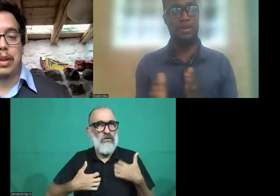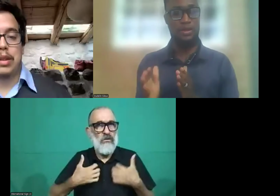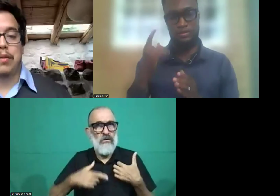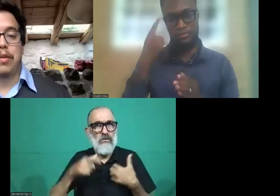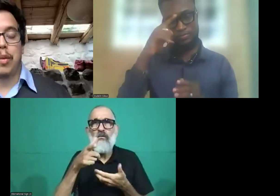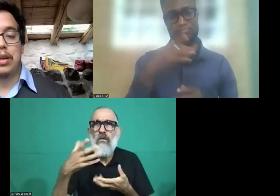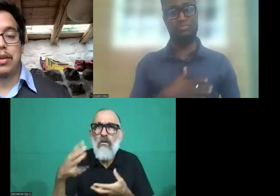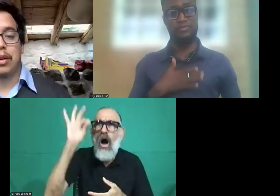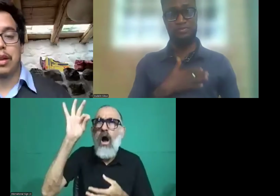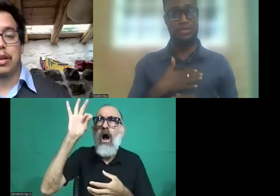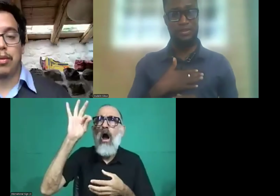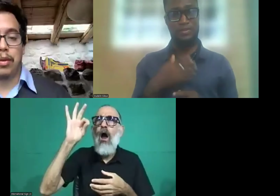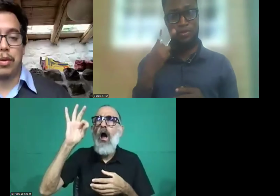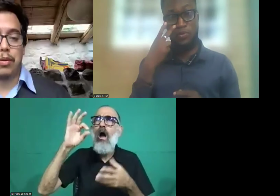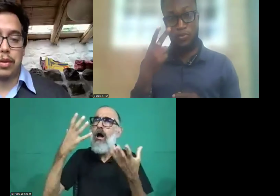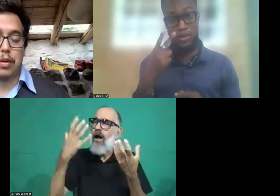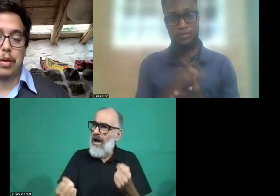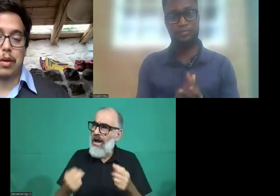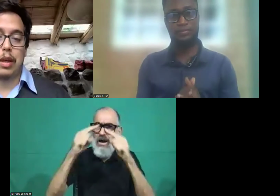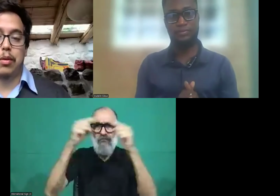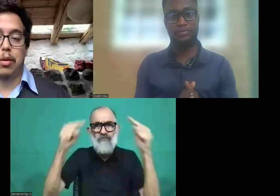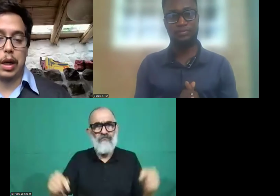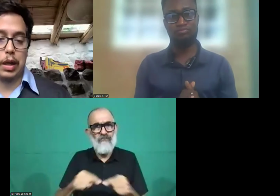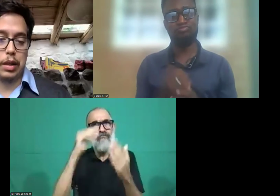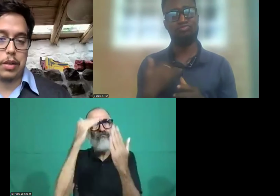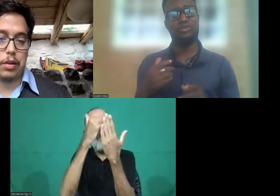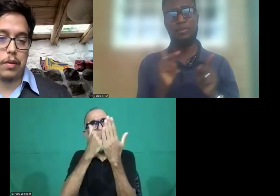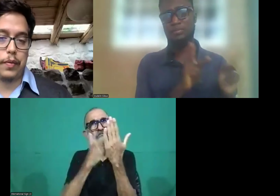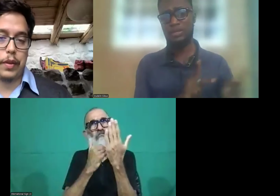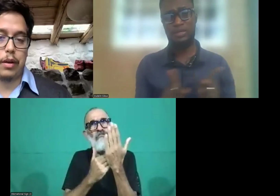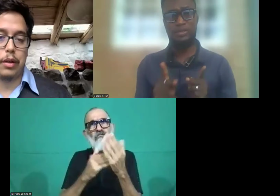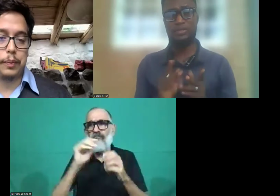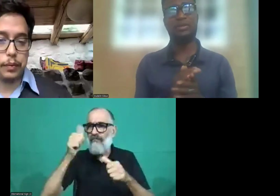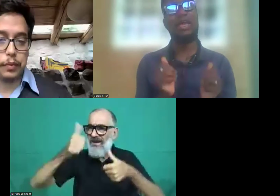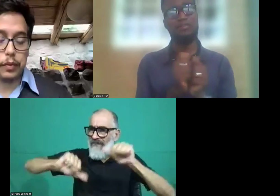about this information that you could use in your organization?